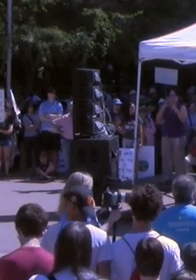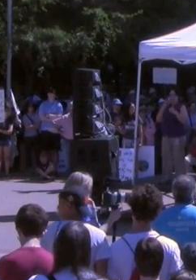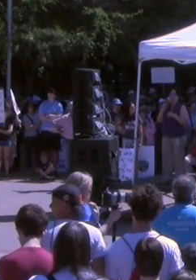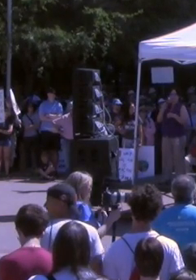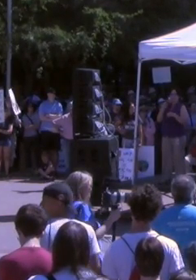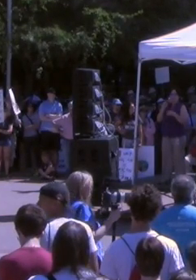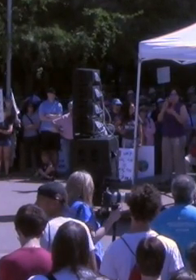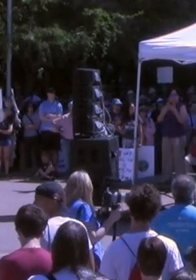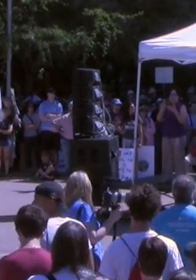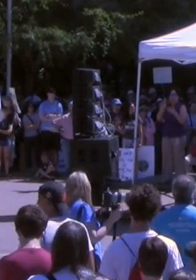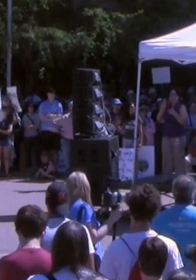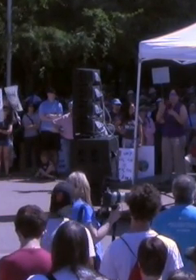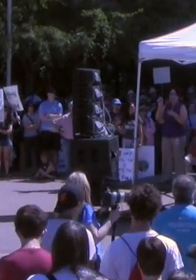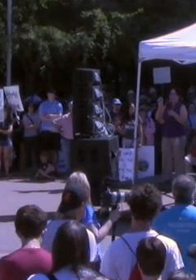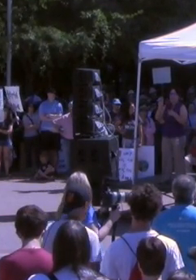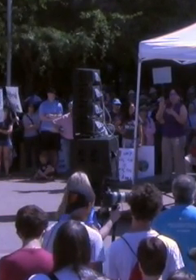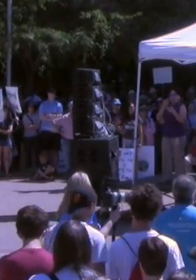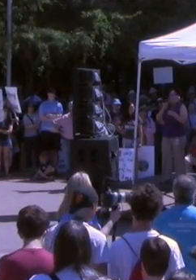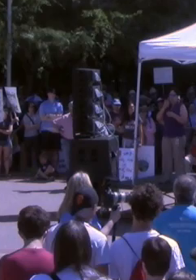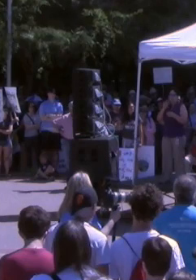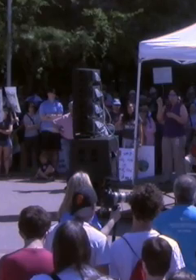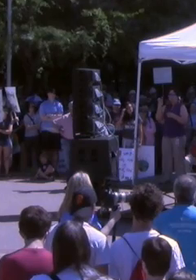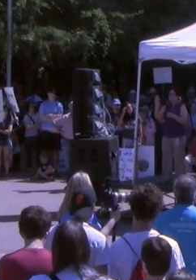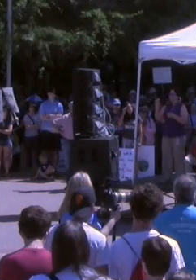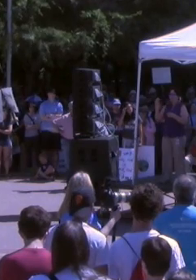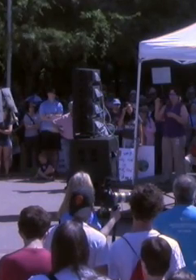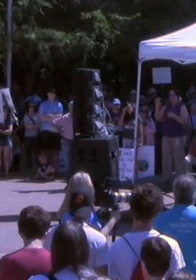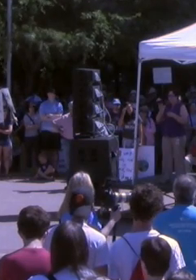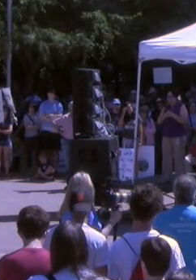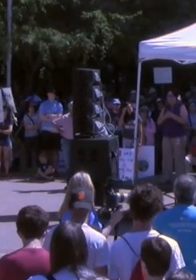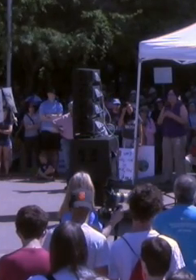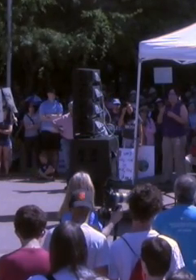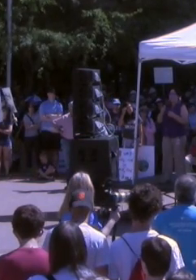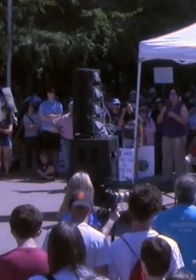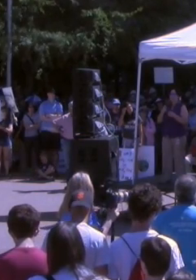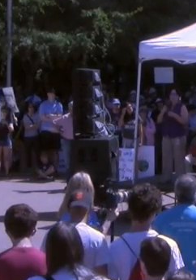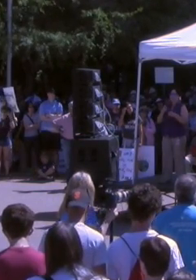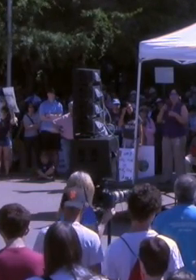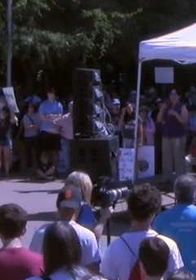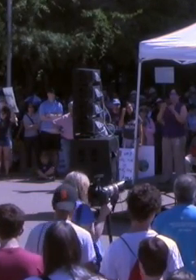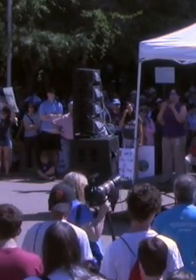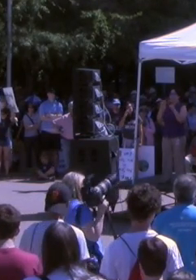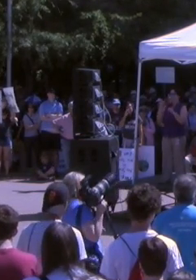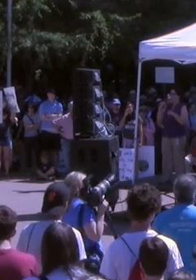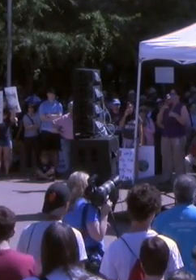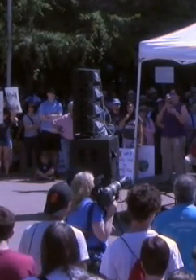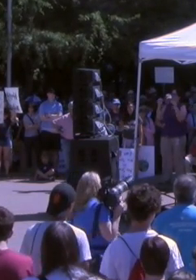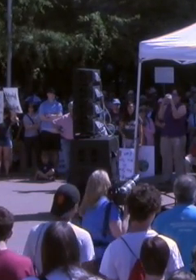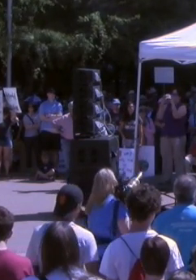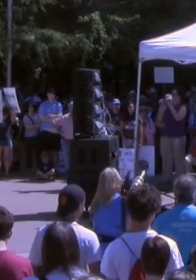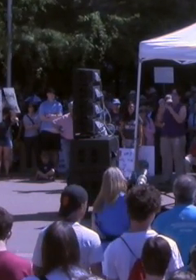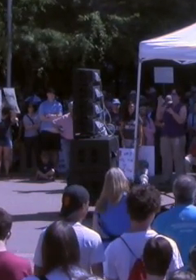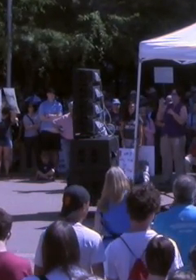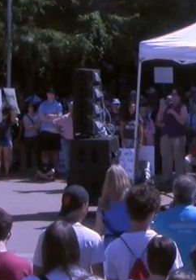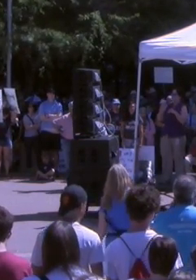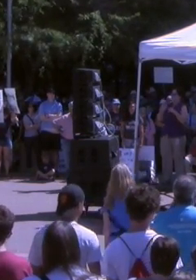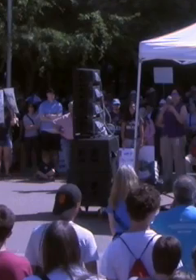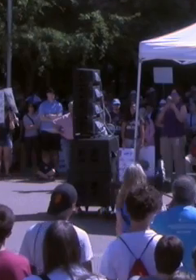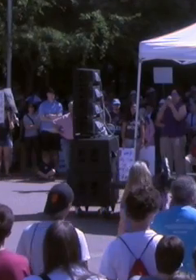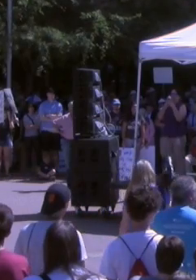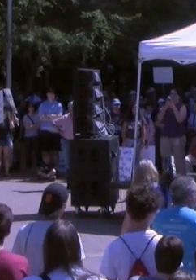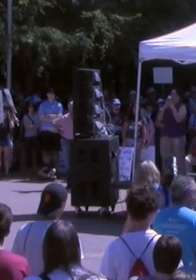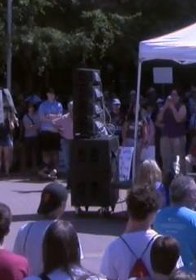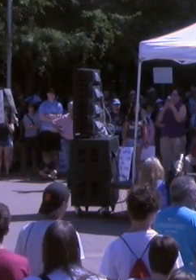Berkeley. And he is a fellow of the American Physical Society and the Advancement,